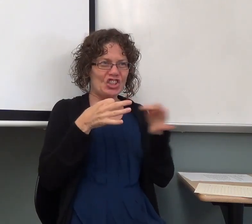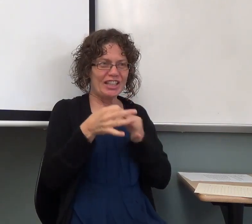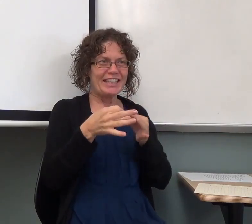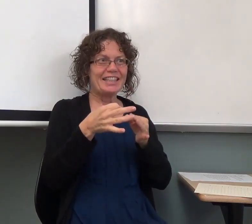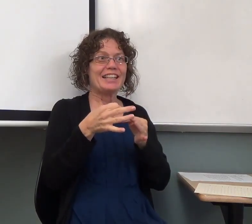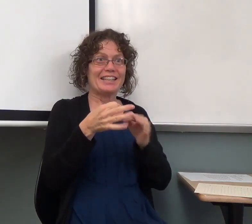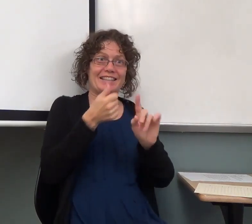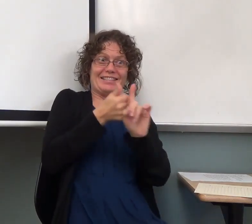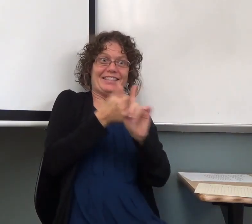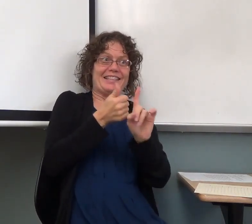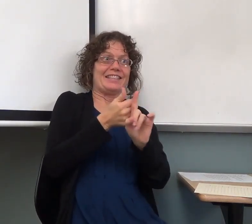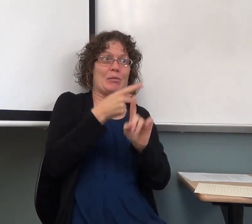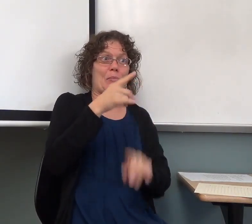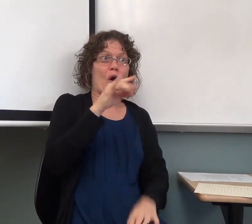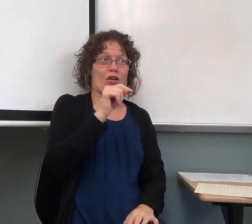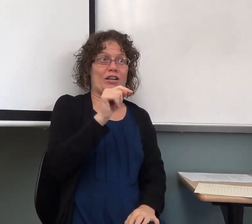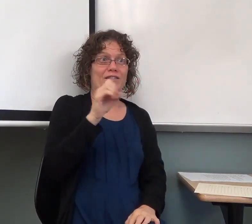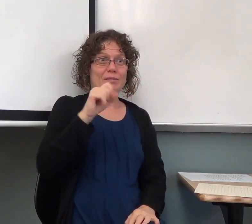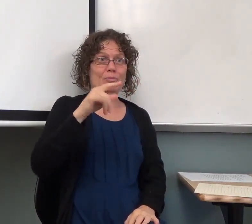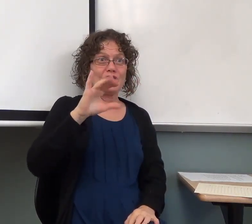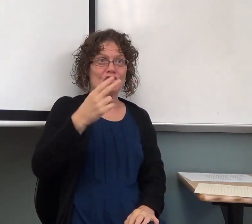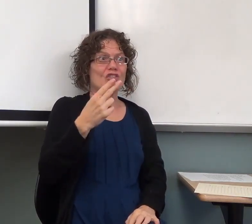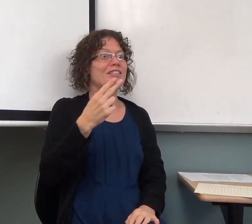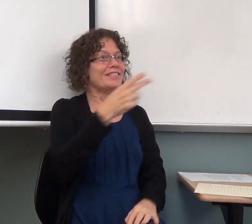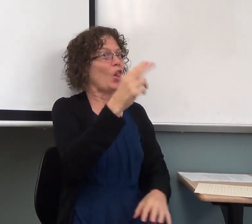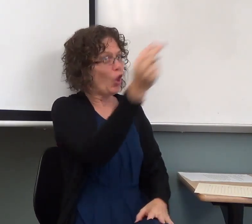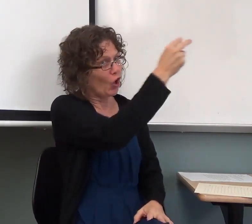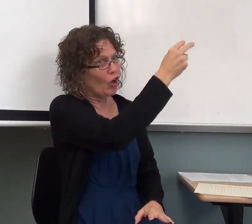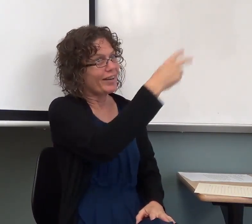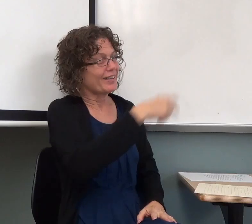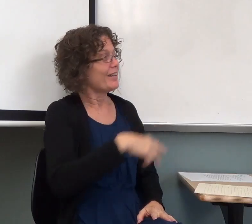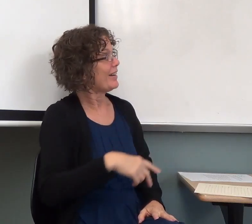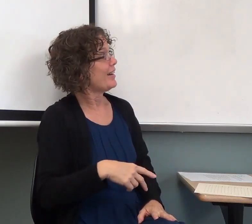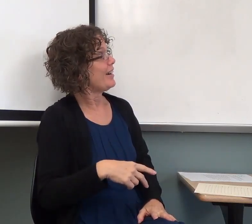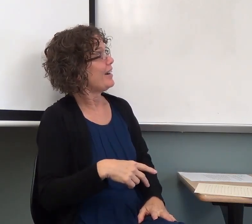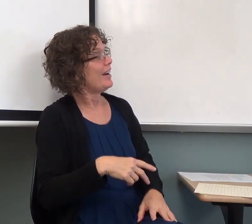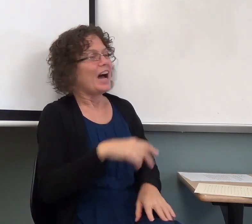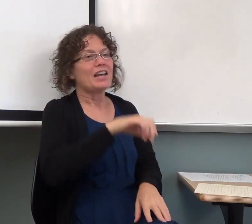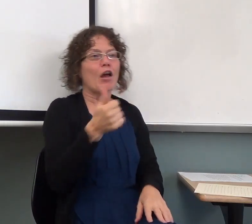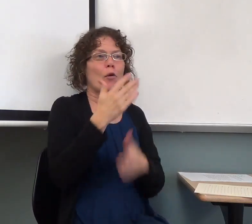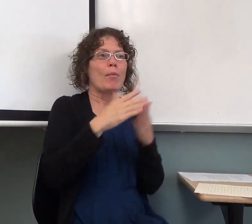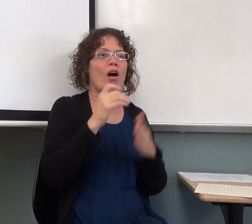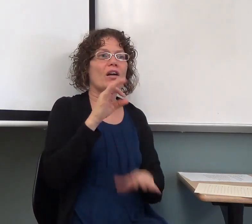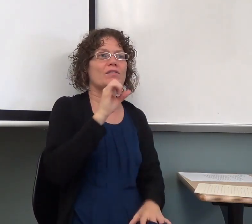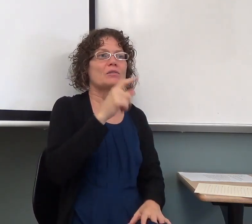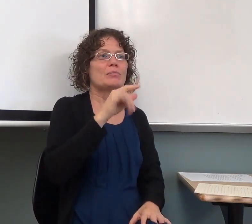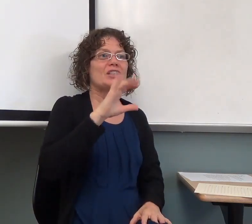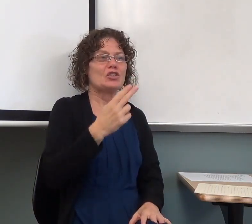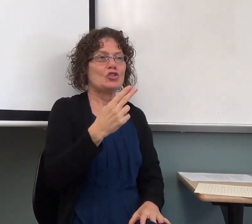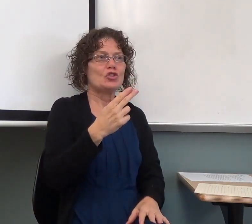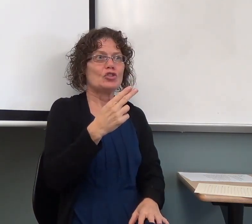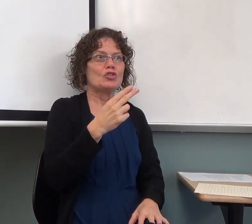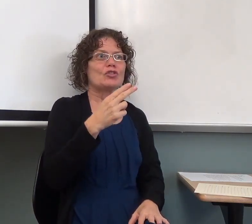part of speech. What? Hold on, look. Another part of speech is called an